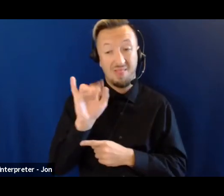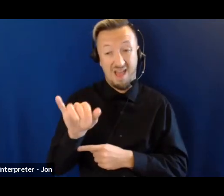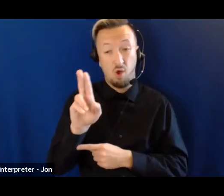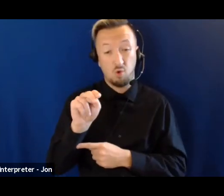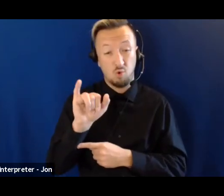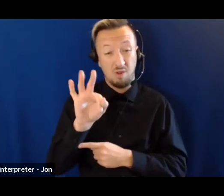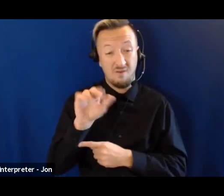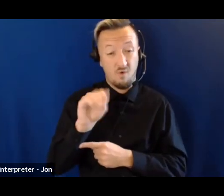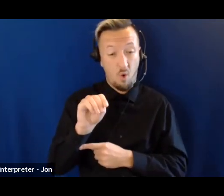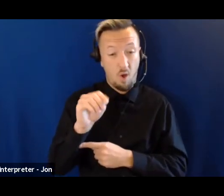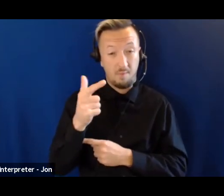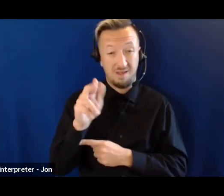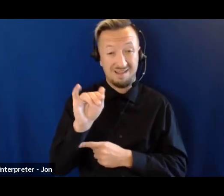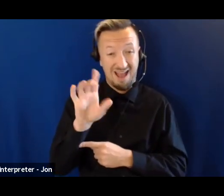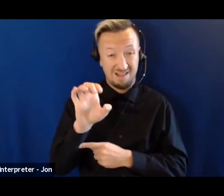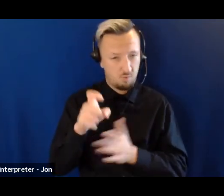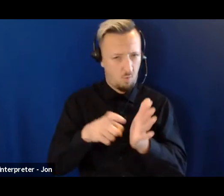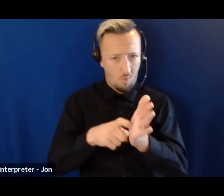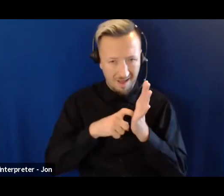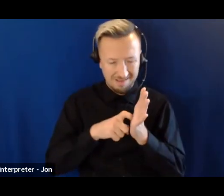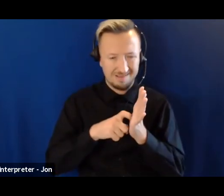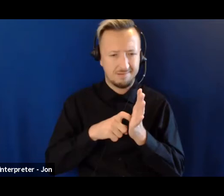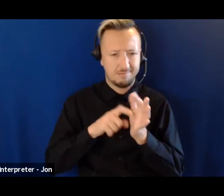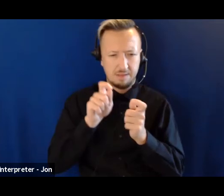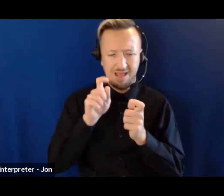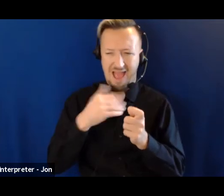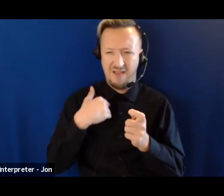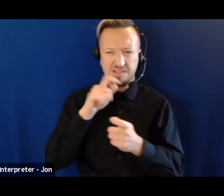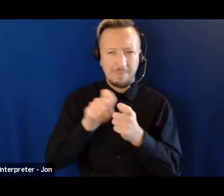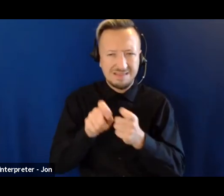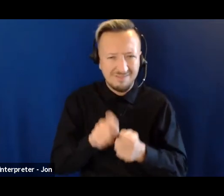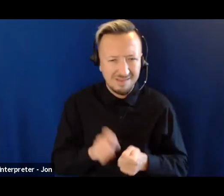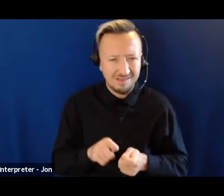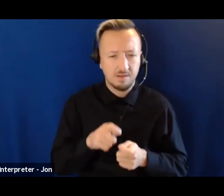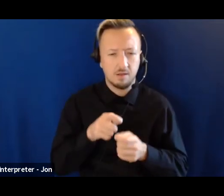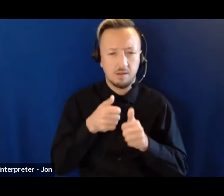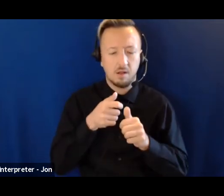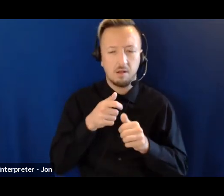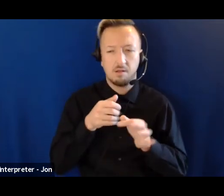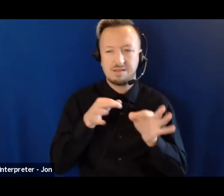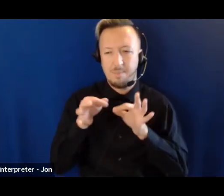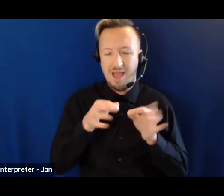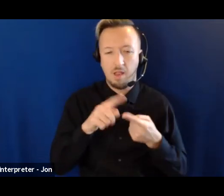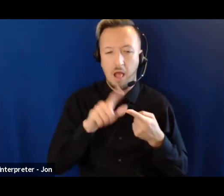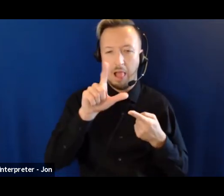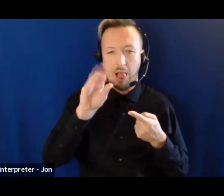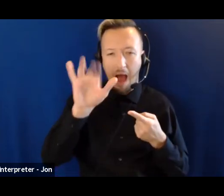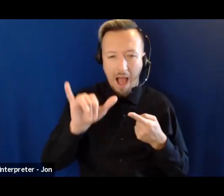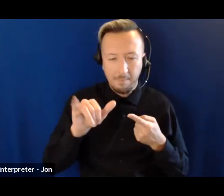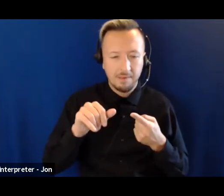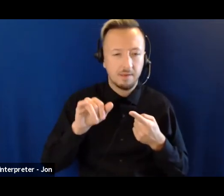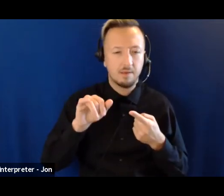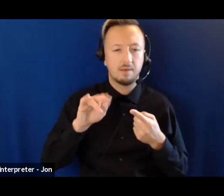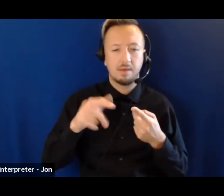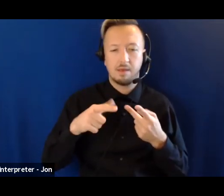about lobbying and that kind of stuff too. So it's just really helpful to have all of those